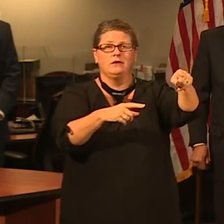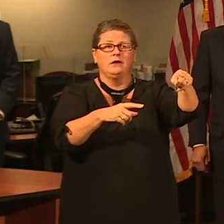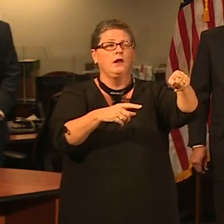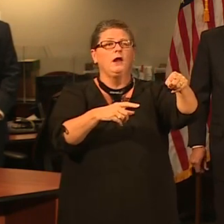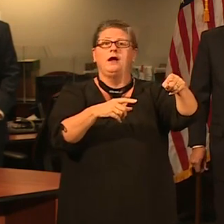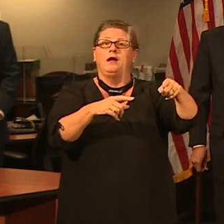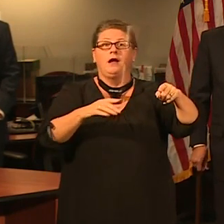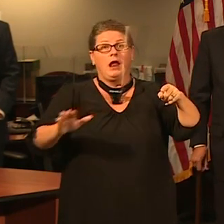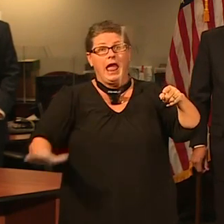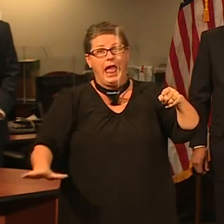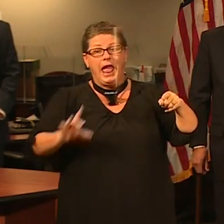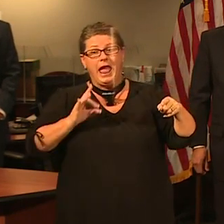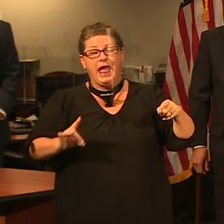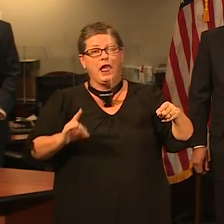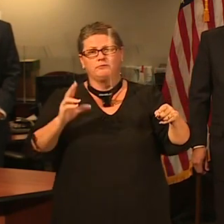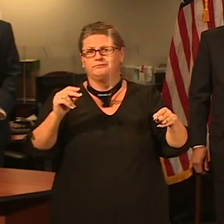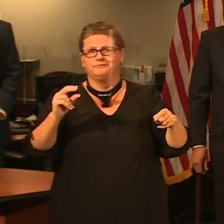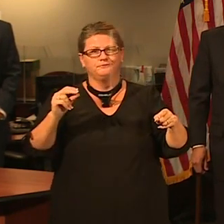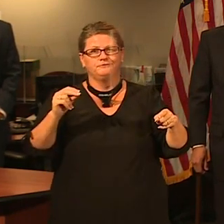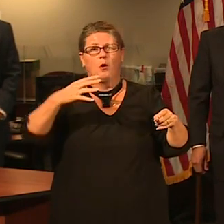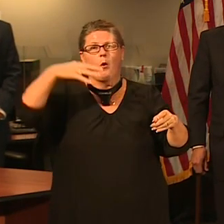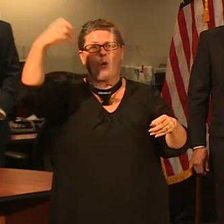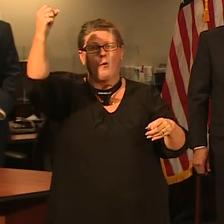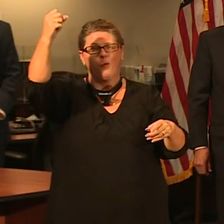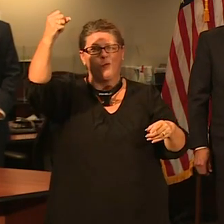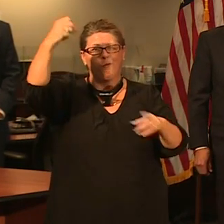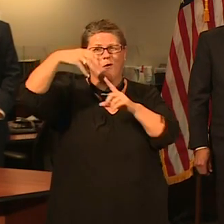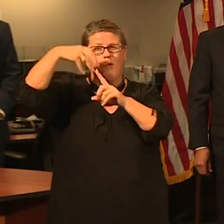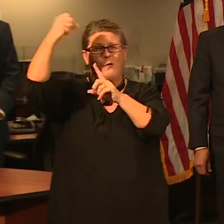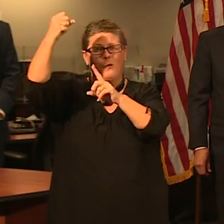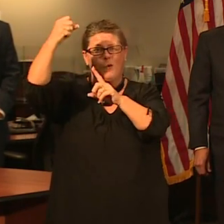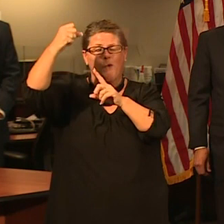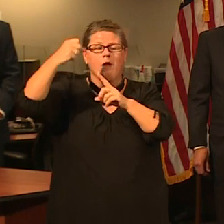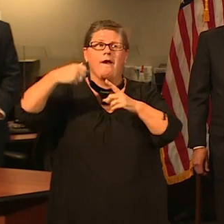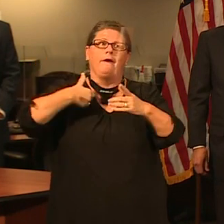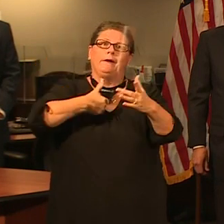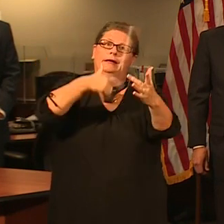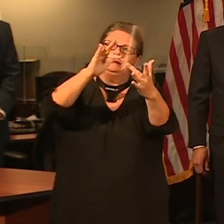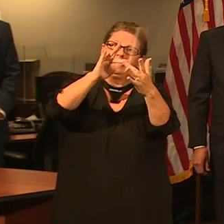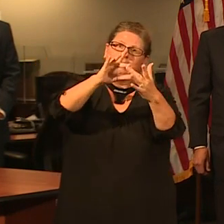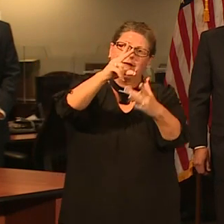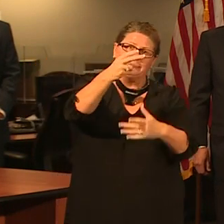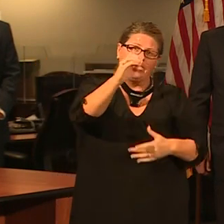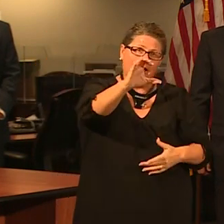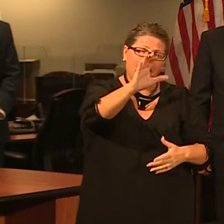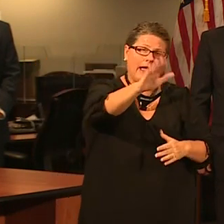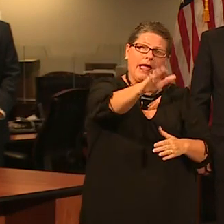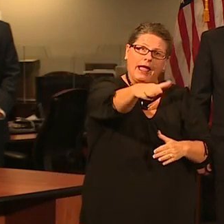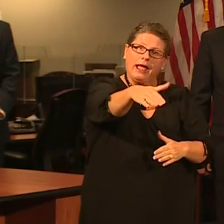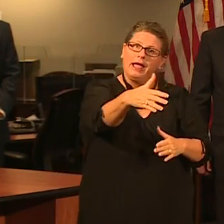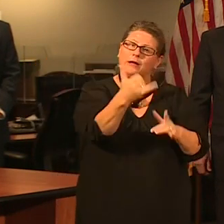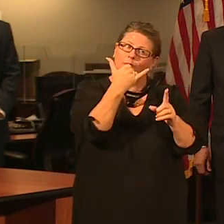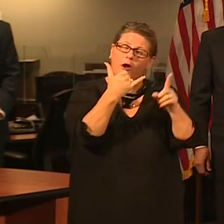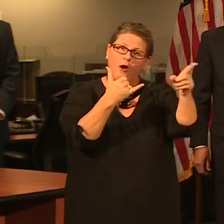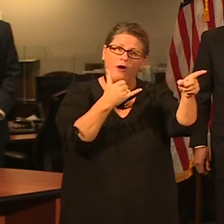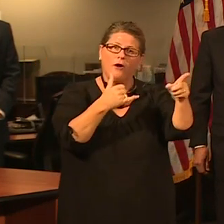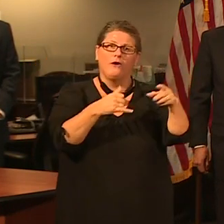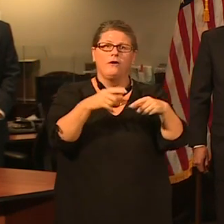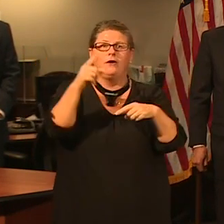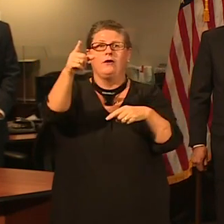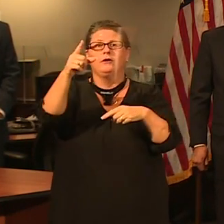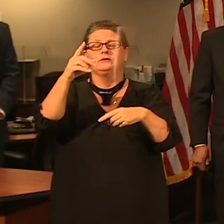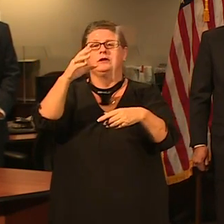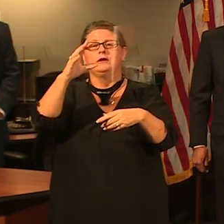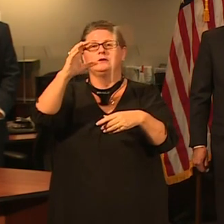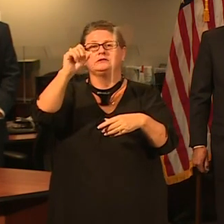individual. So I immediately contacted folks at DHEC, the governor's office, and the coroner's office in